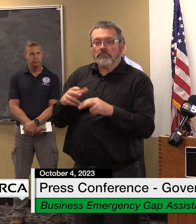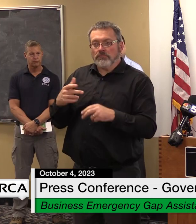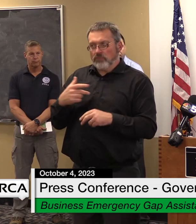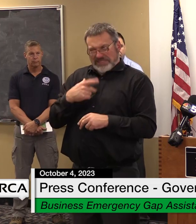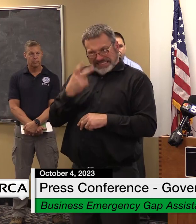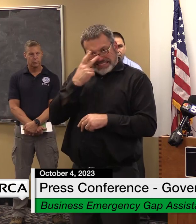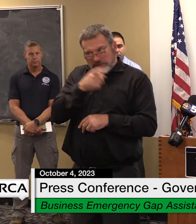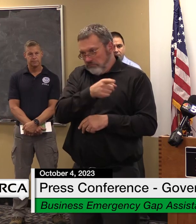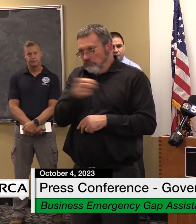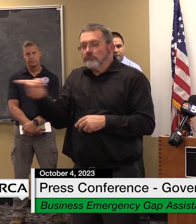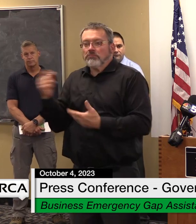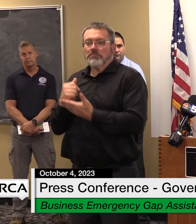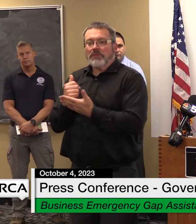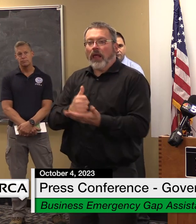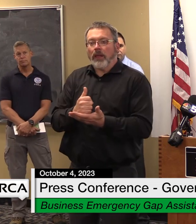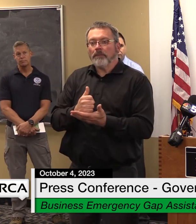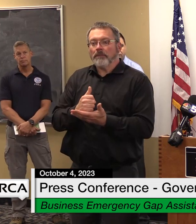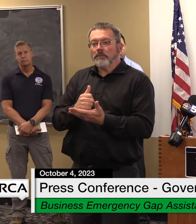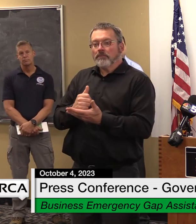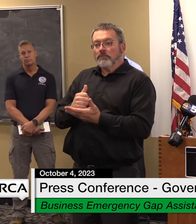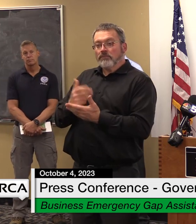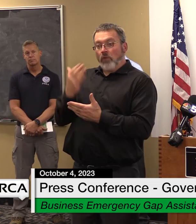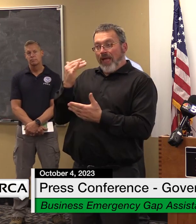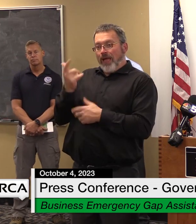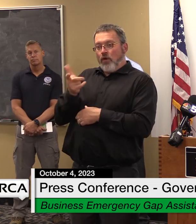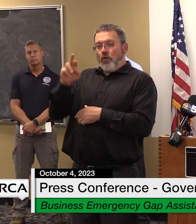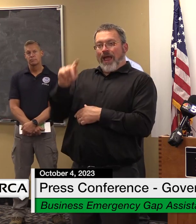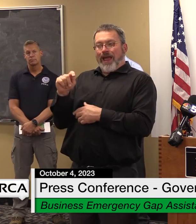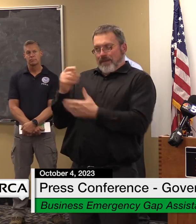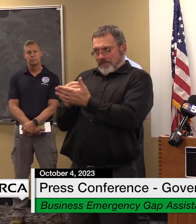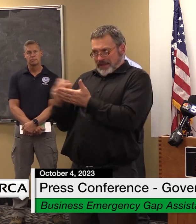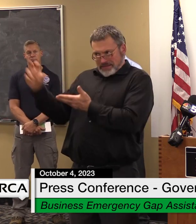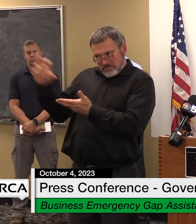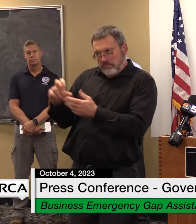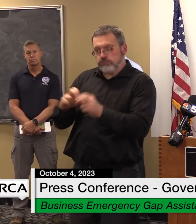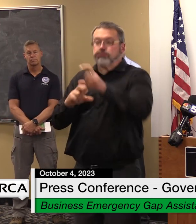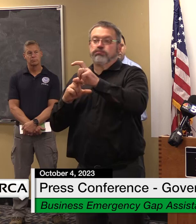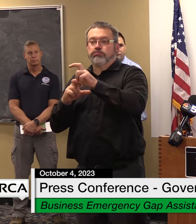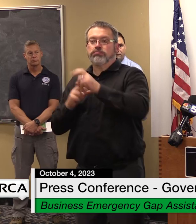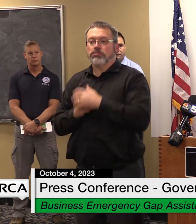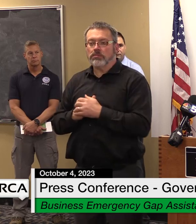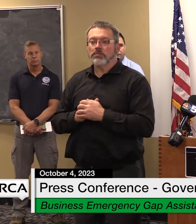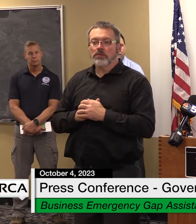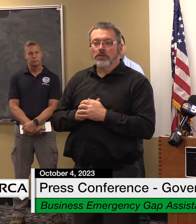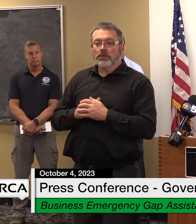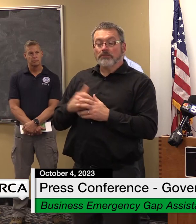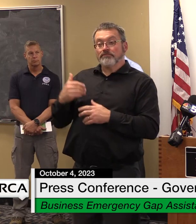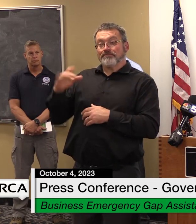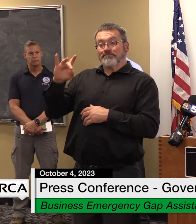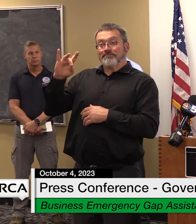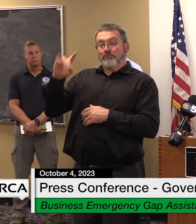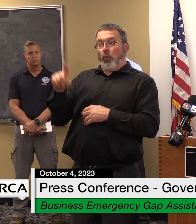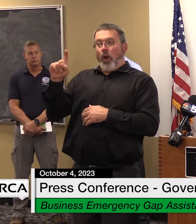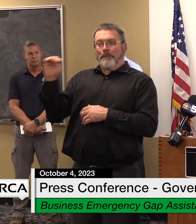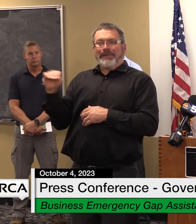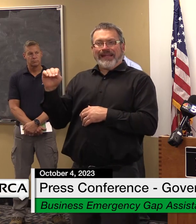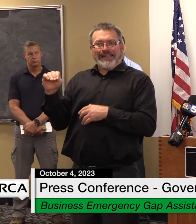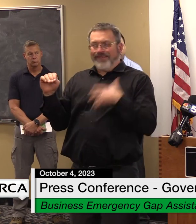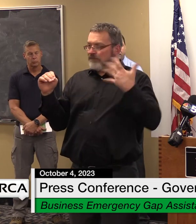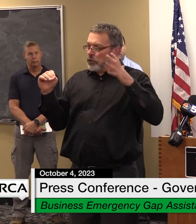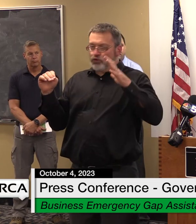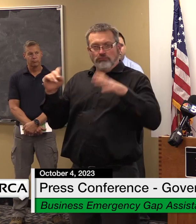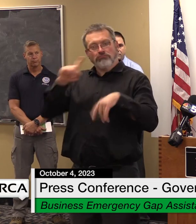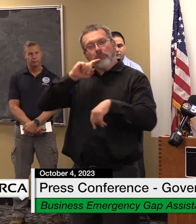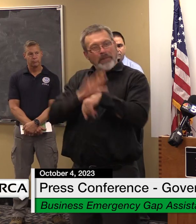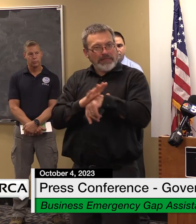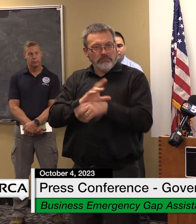the grant award calculation. There's $8.1 million that have been committed so far. And again, the difference